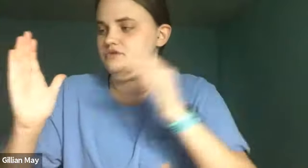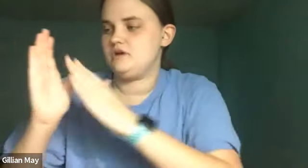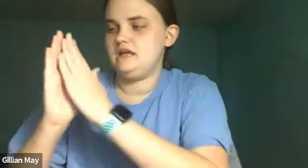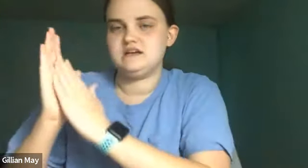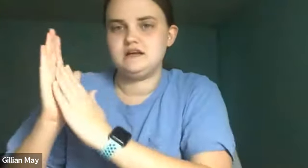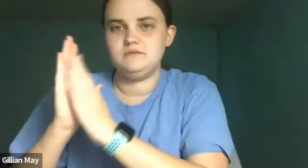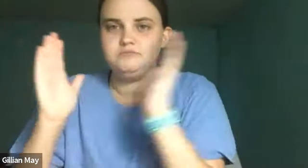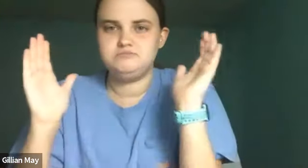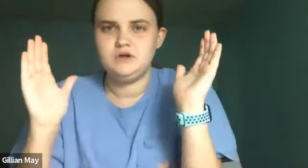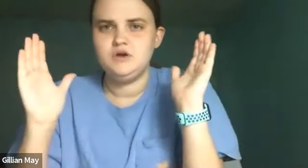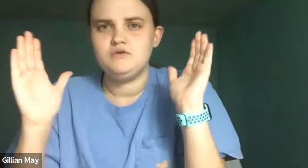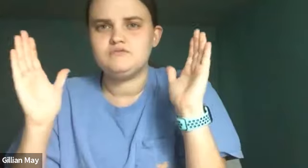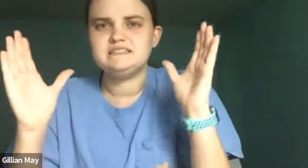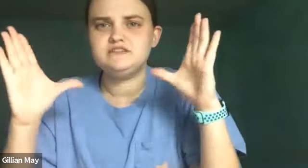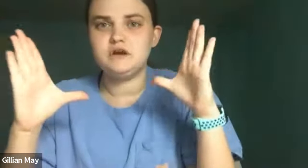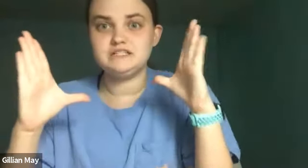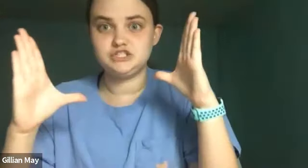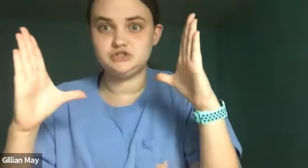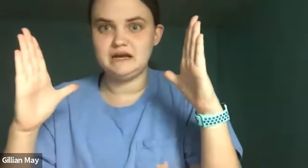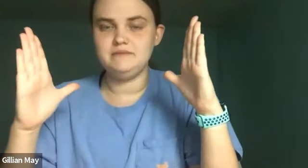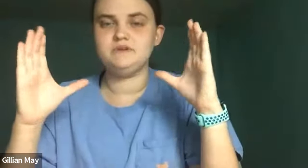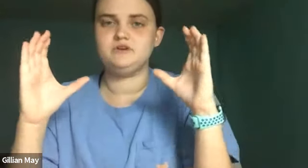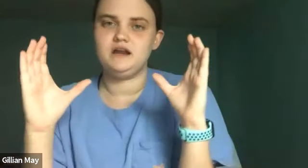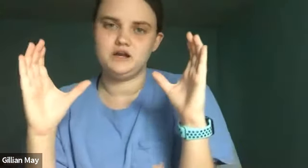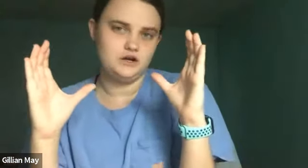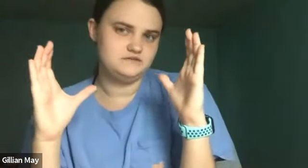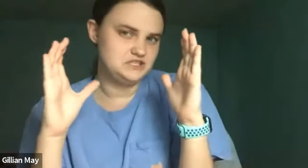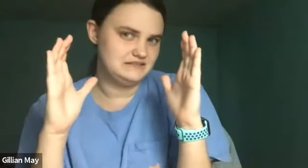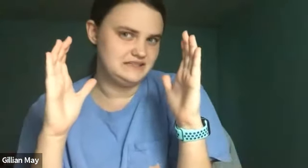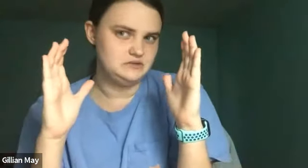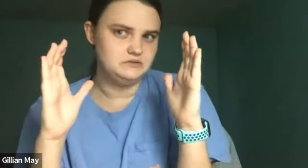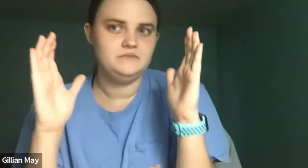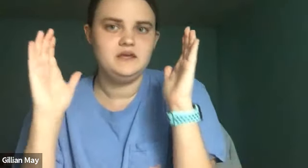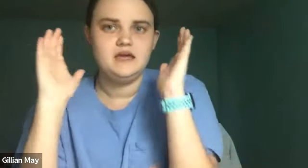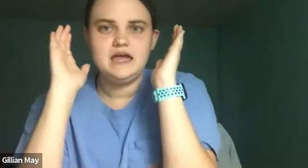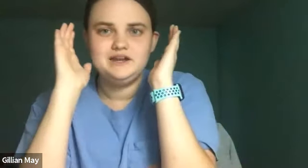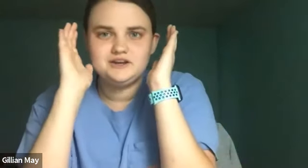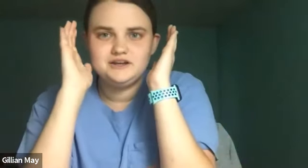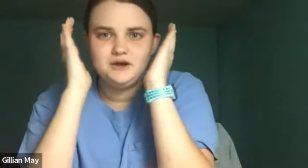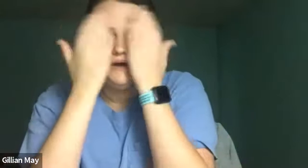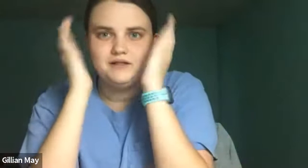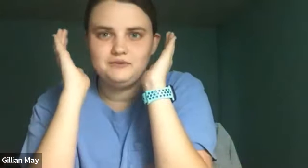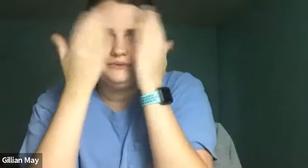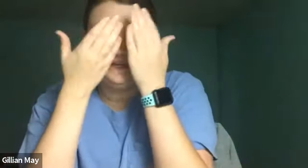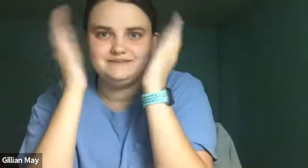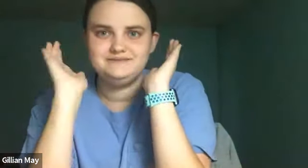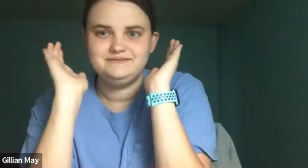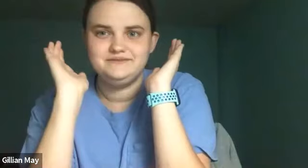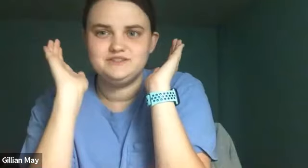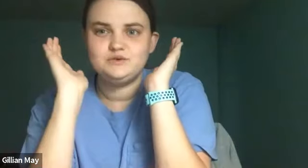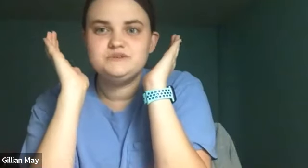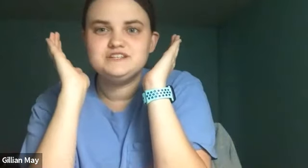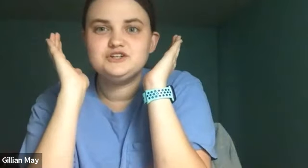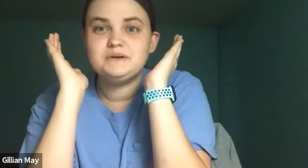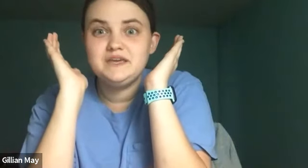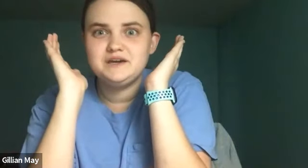your hands kind of resting. They're not straight, but they're kind of curved just a little. And you're going to go Halloween. It's almost like you're doing